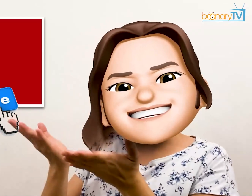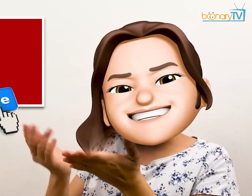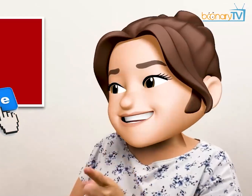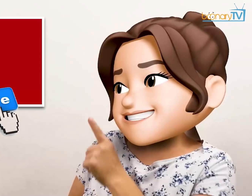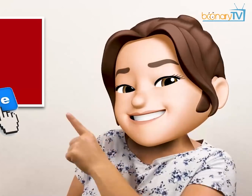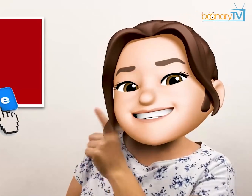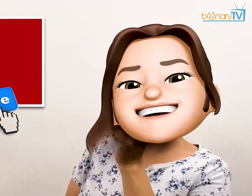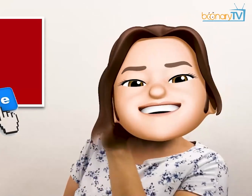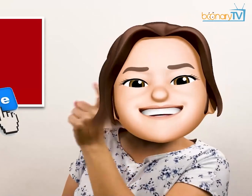minutes. spot.